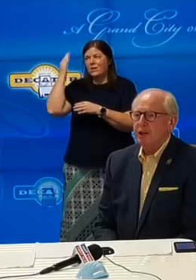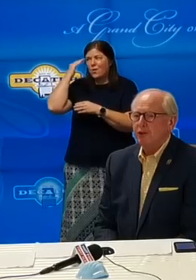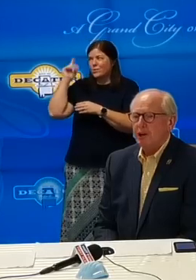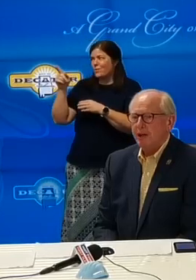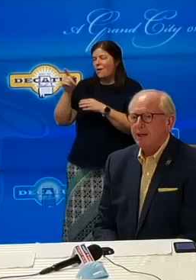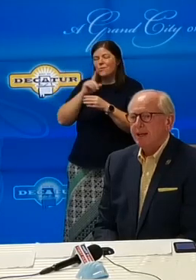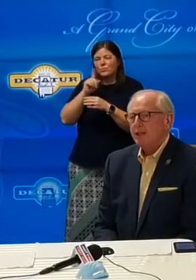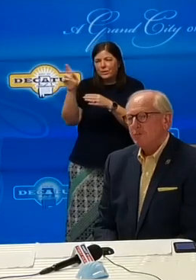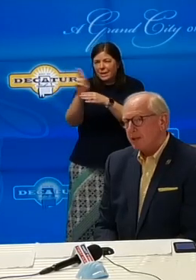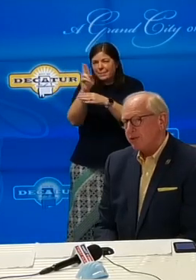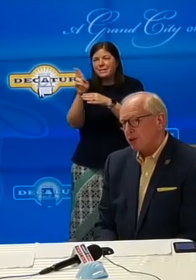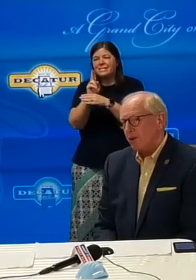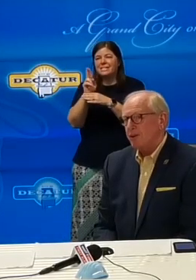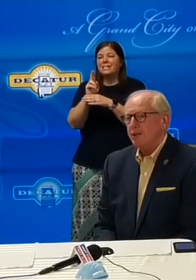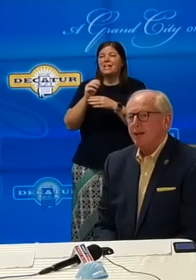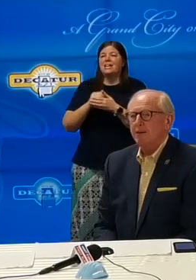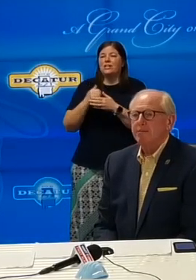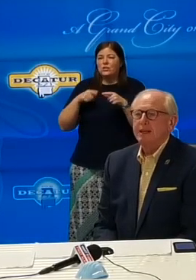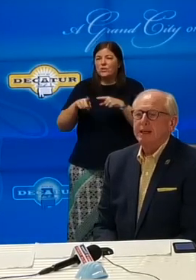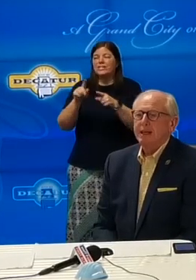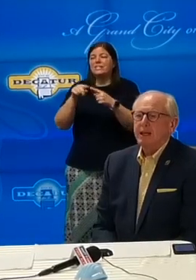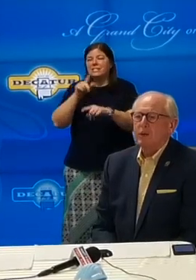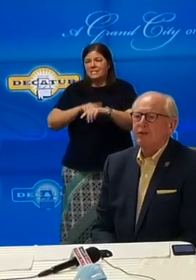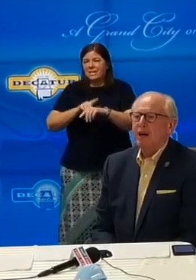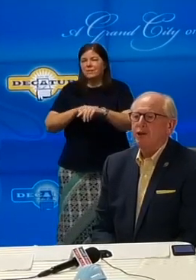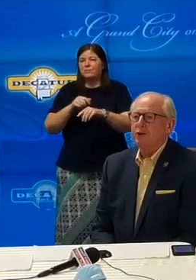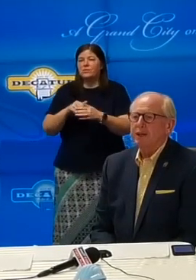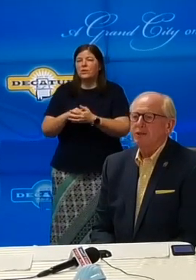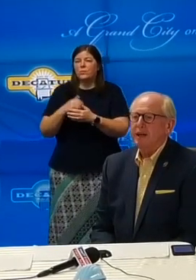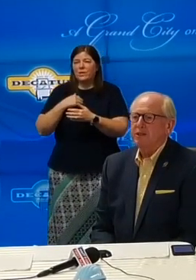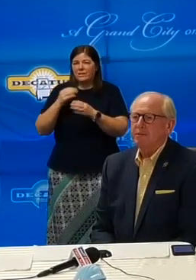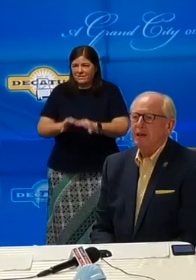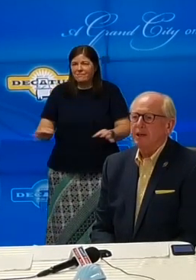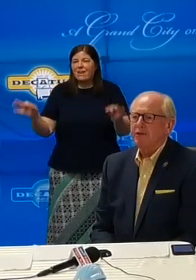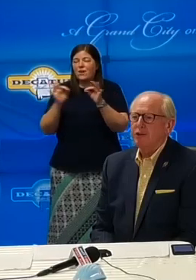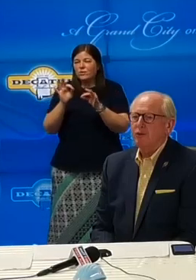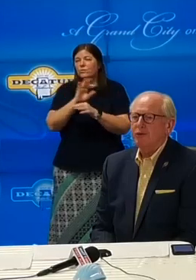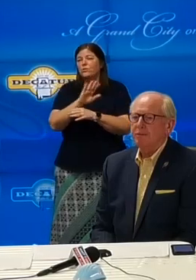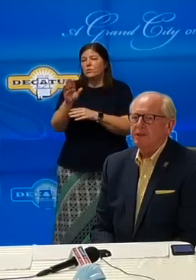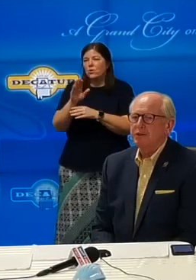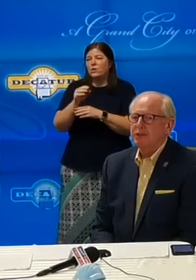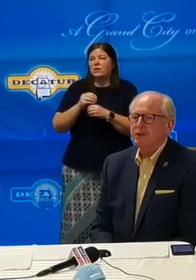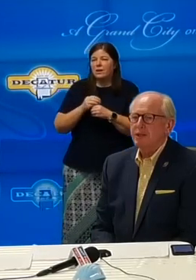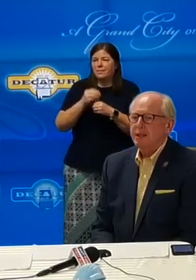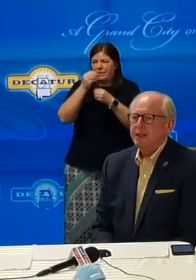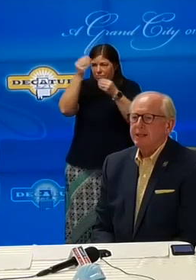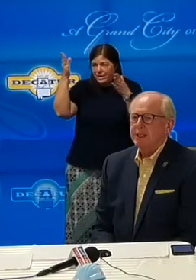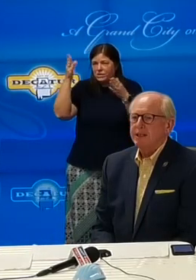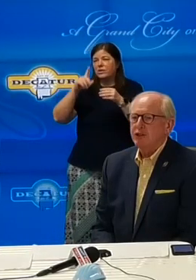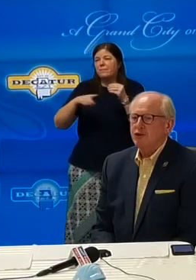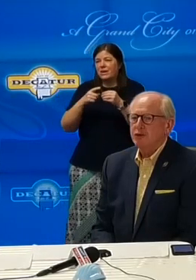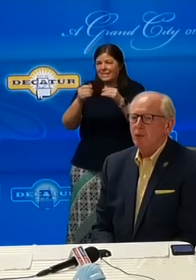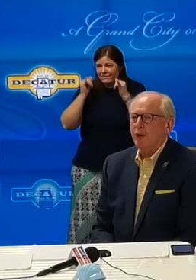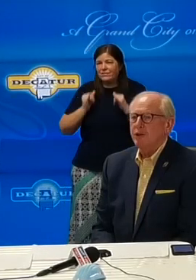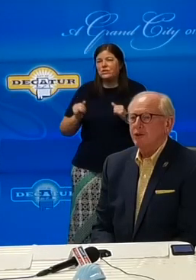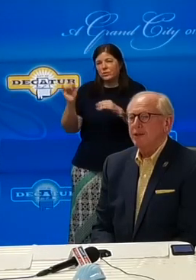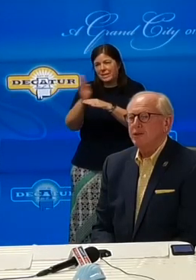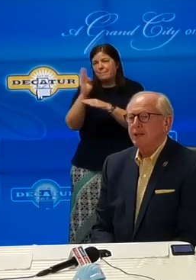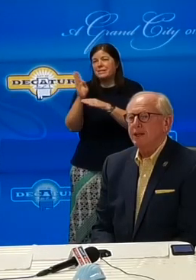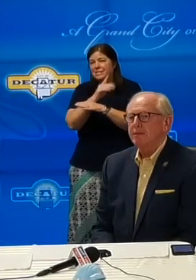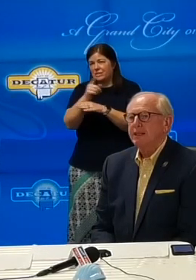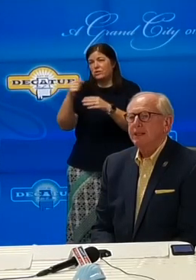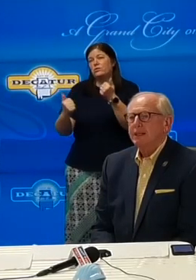Mr. Secretary, especially during this time, and we value your insights about individuals and businesses that you're supporting